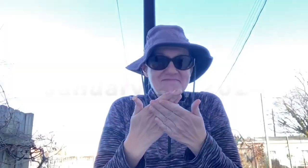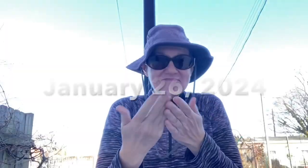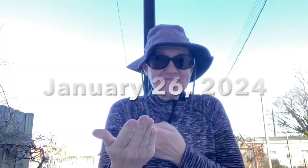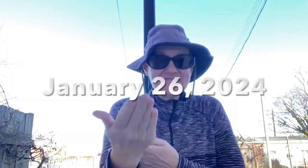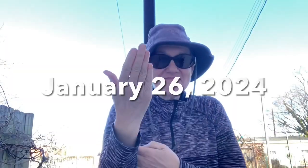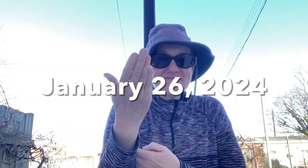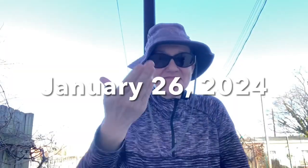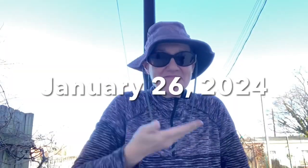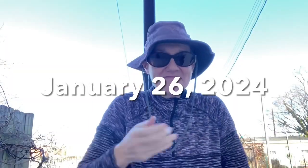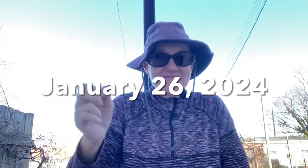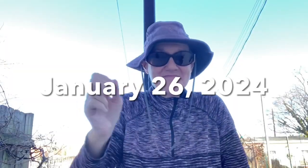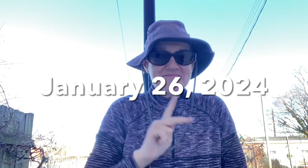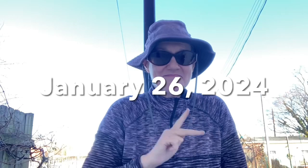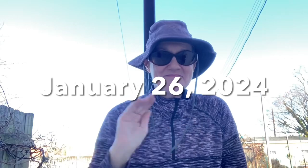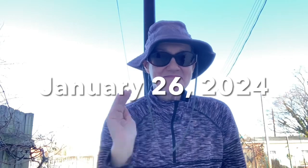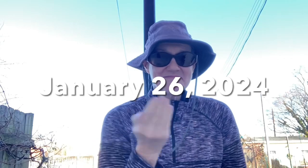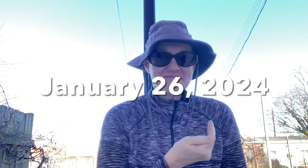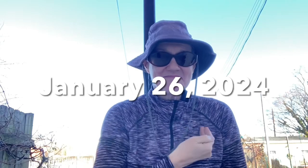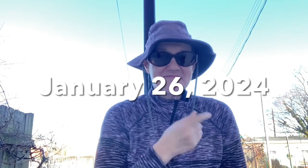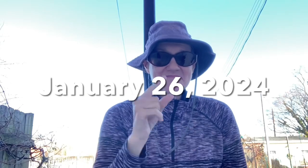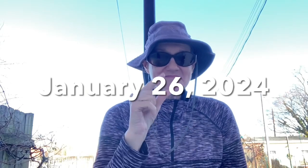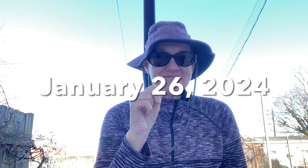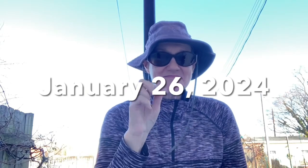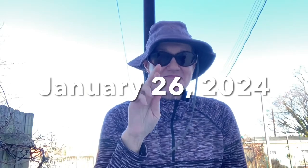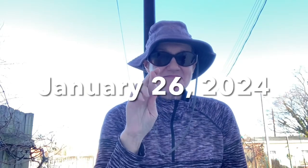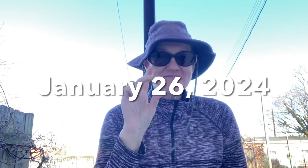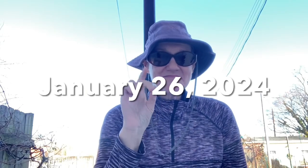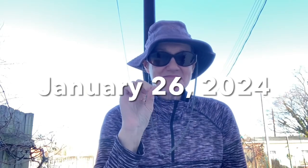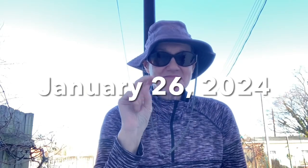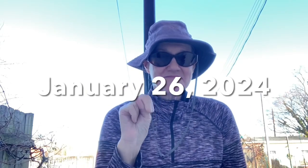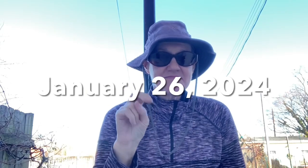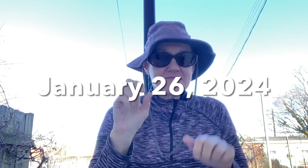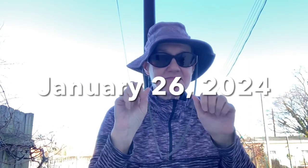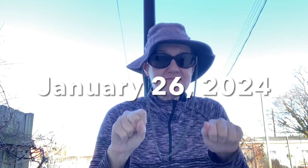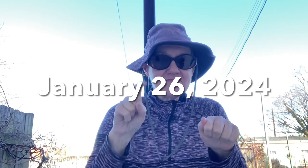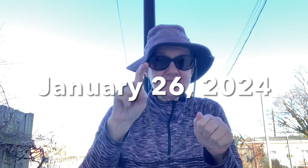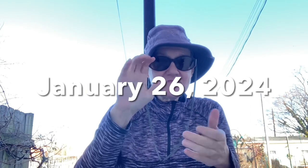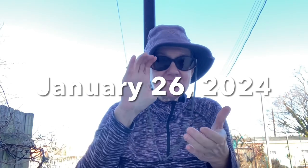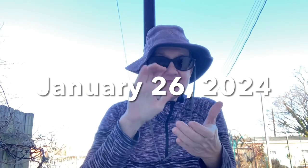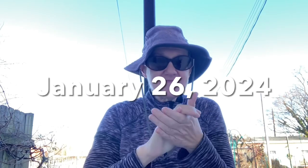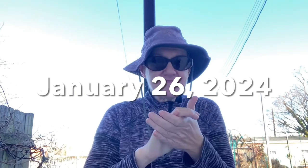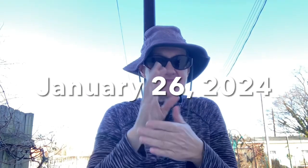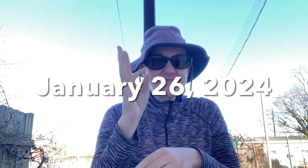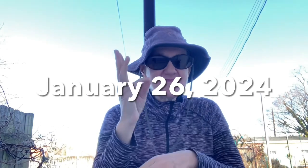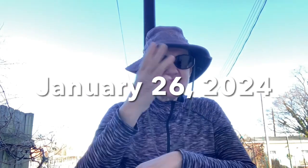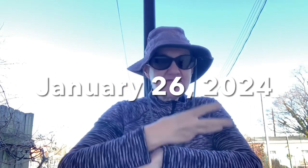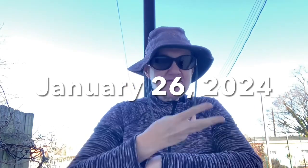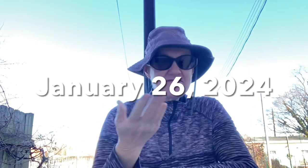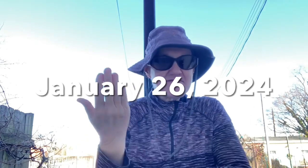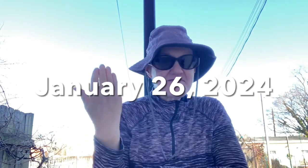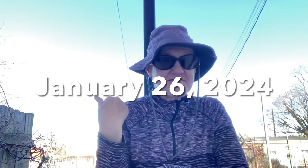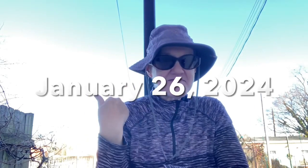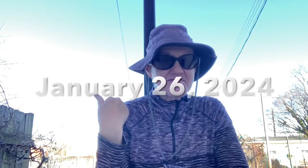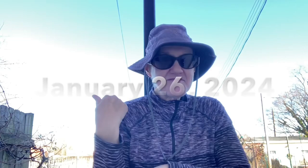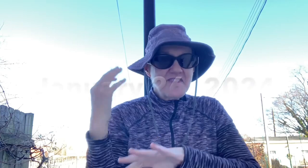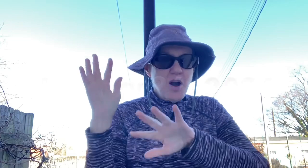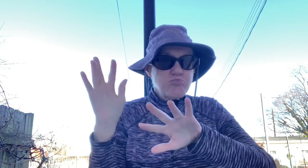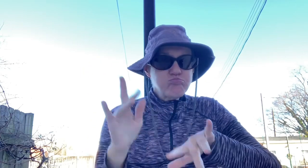Good morning and welcome back to our garden. Can you believe 6 days ago there